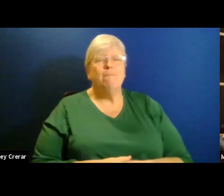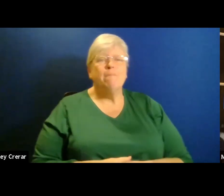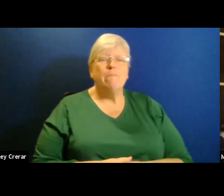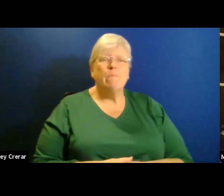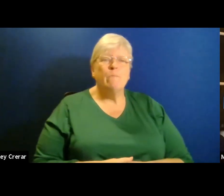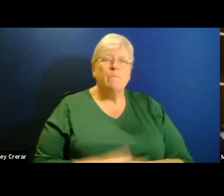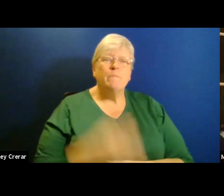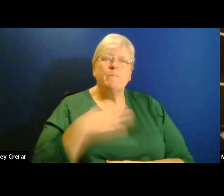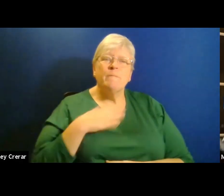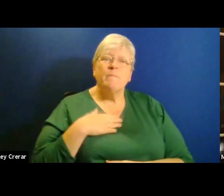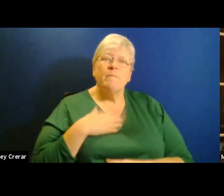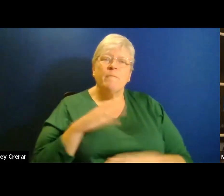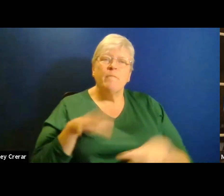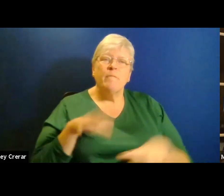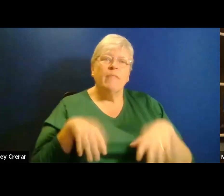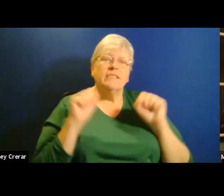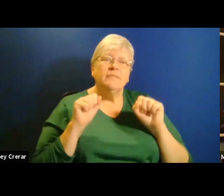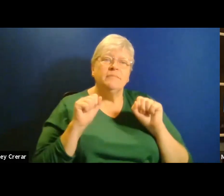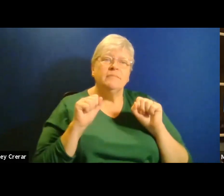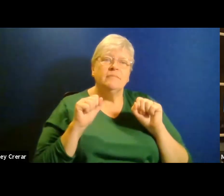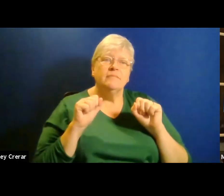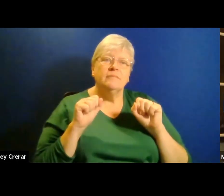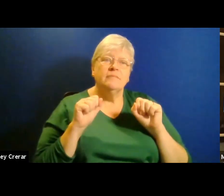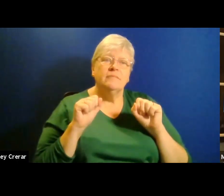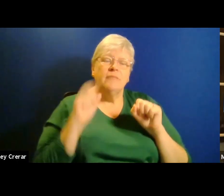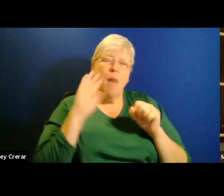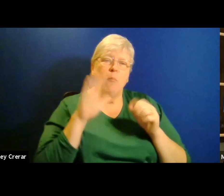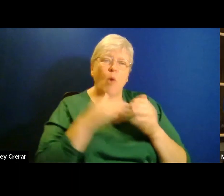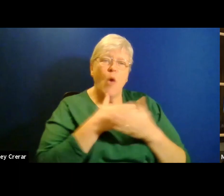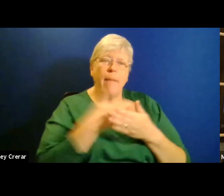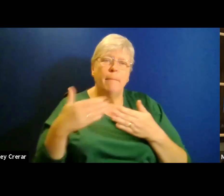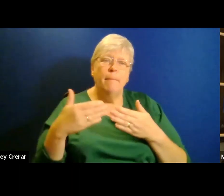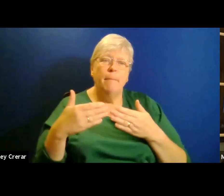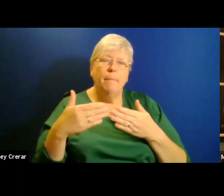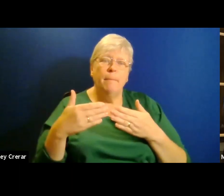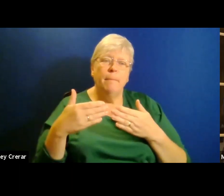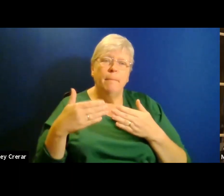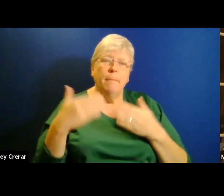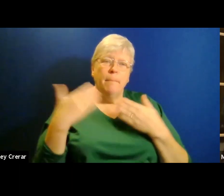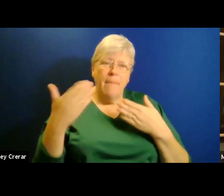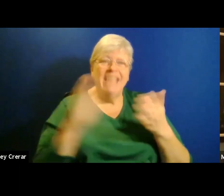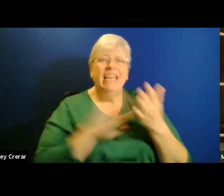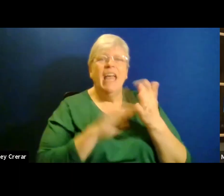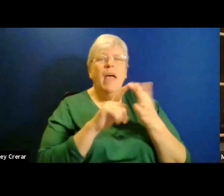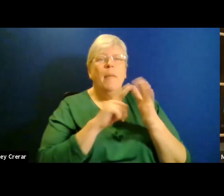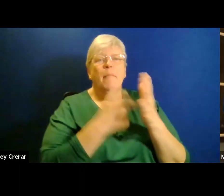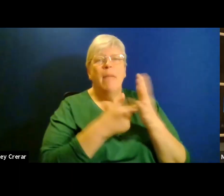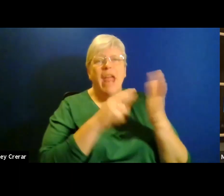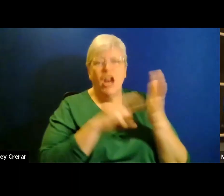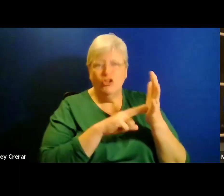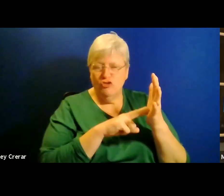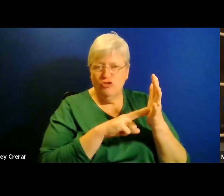I'd like to start with a poem which was in the Mearns Writers anthology,